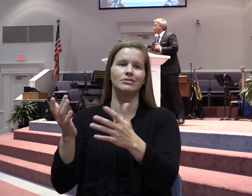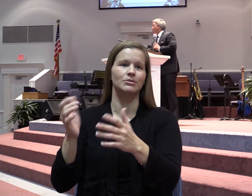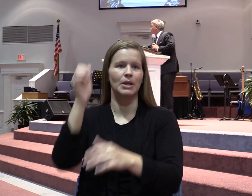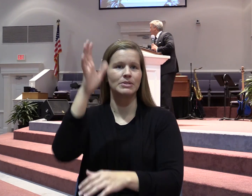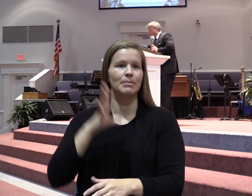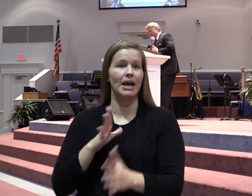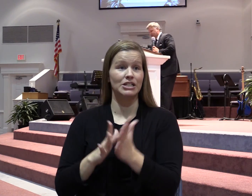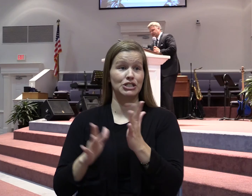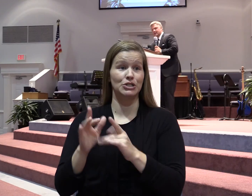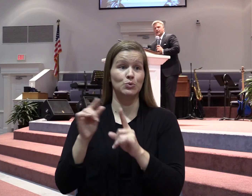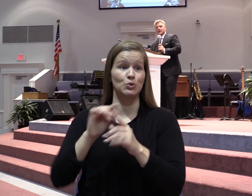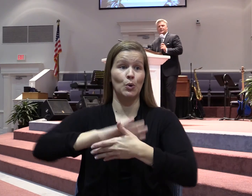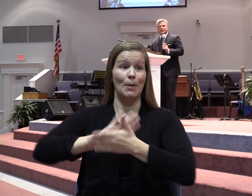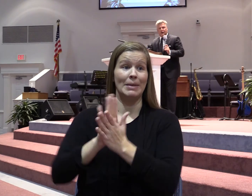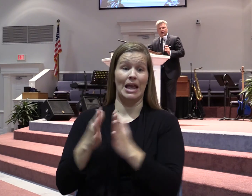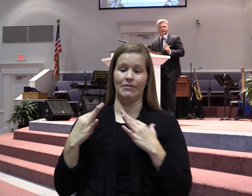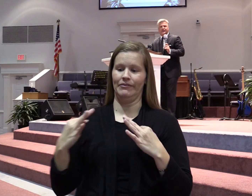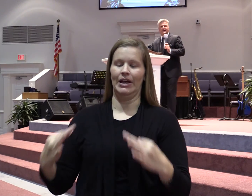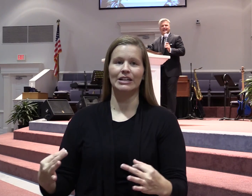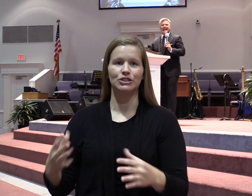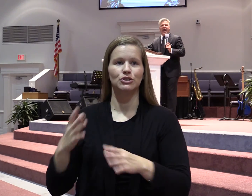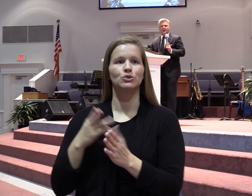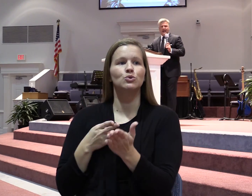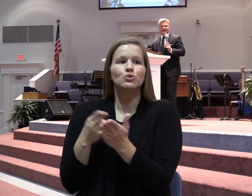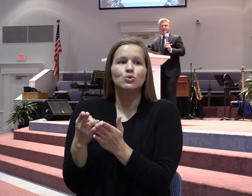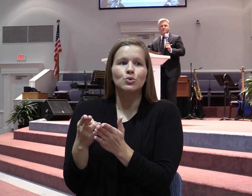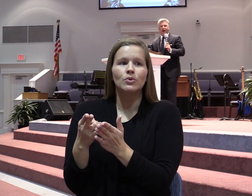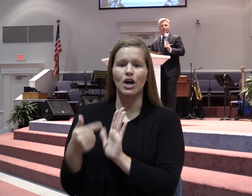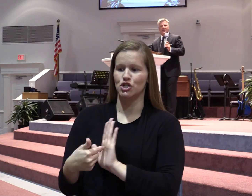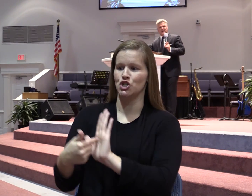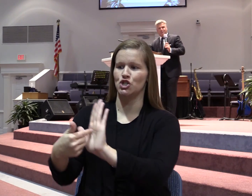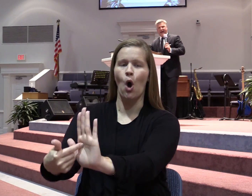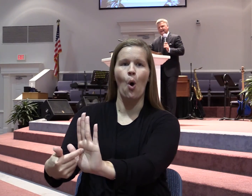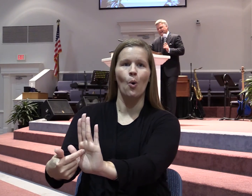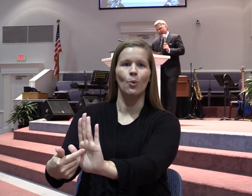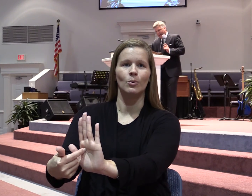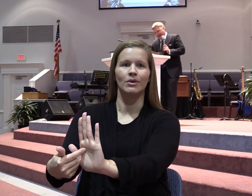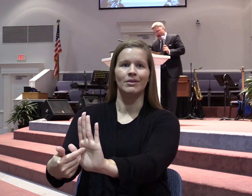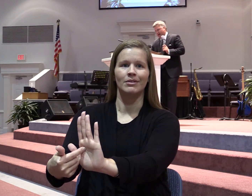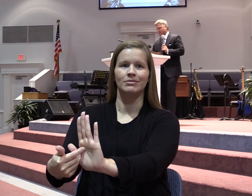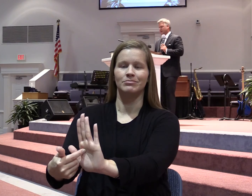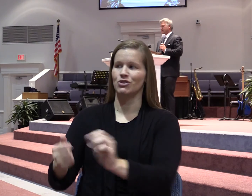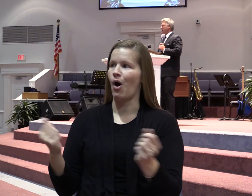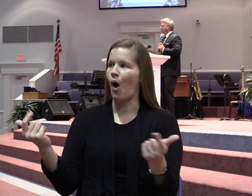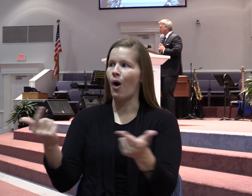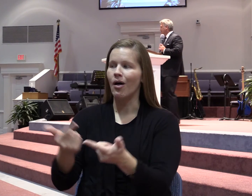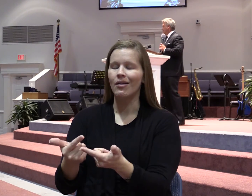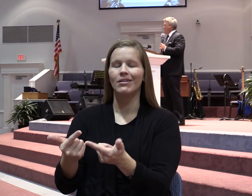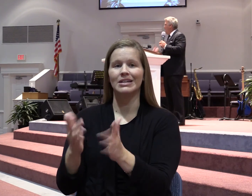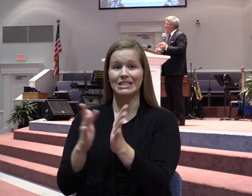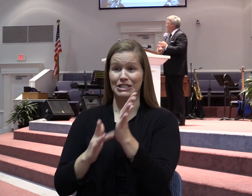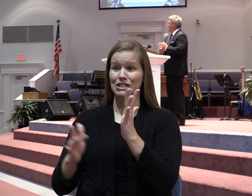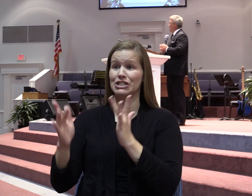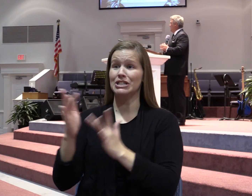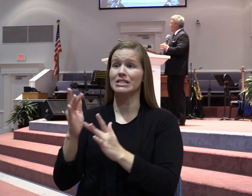Jesus is the Word made flesh. The truth narrated in bone, space, and time. Jesus,